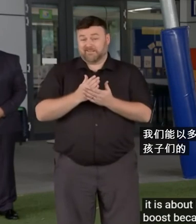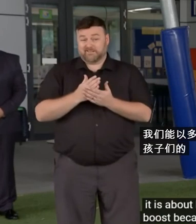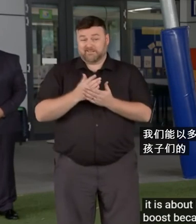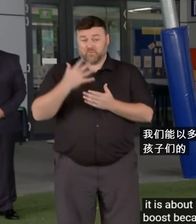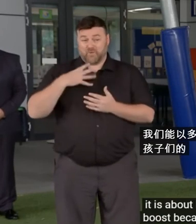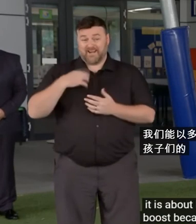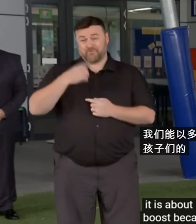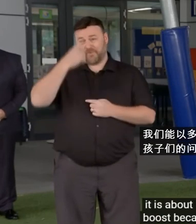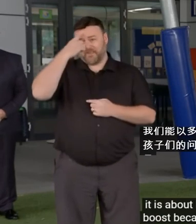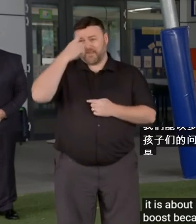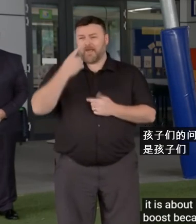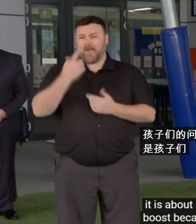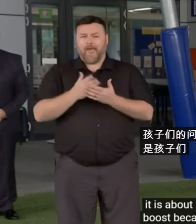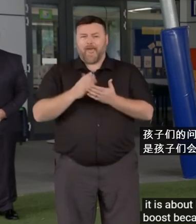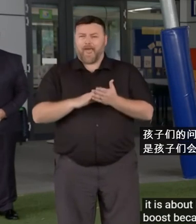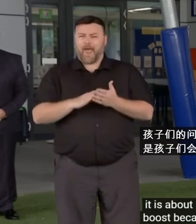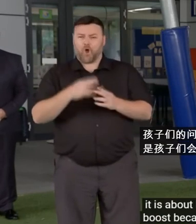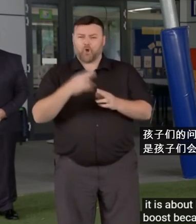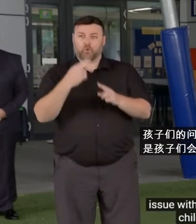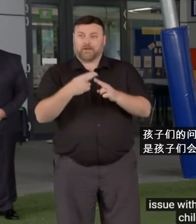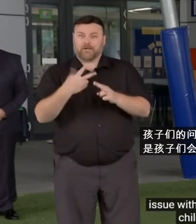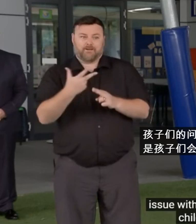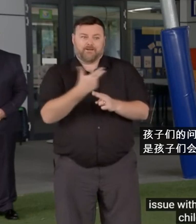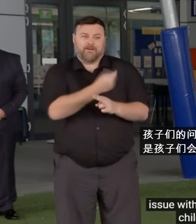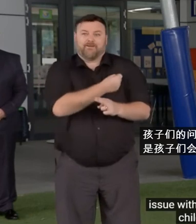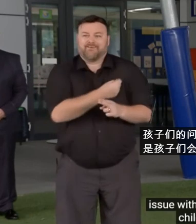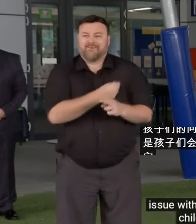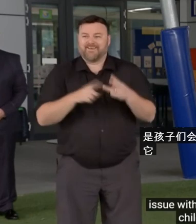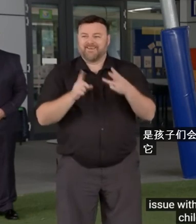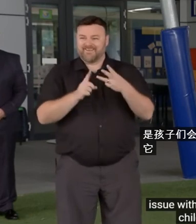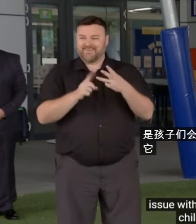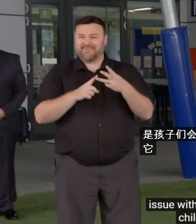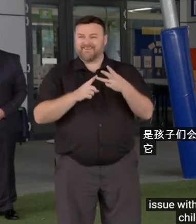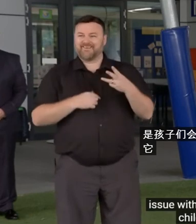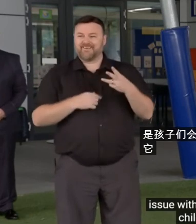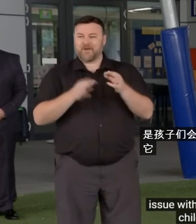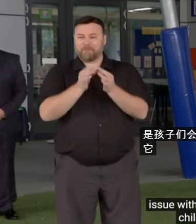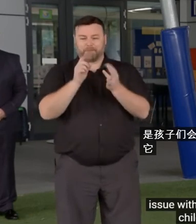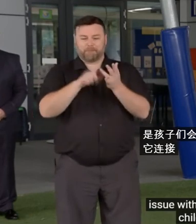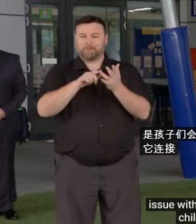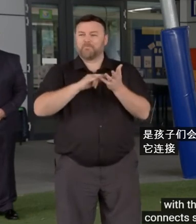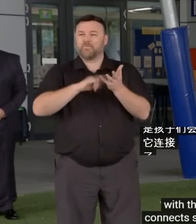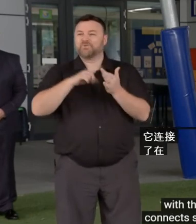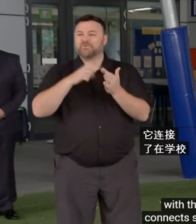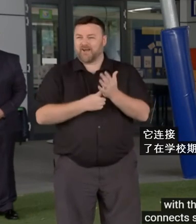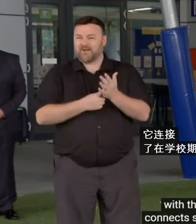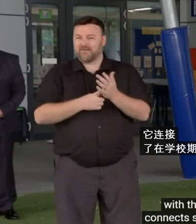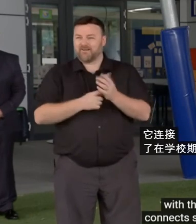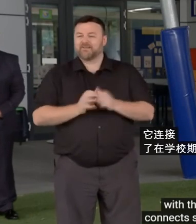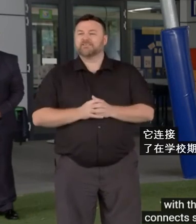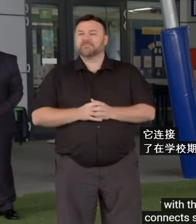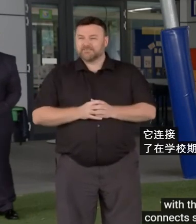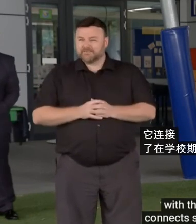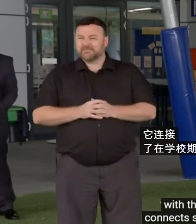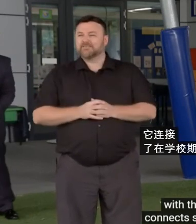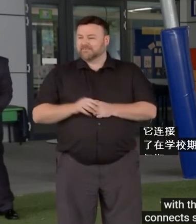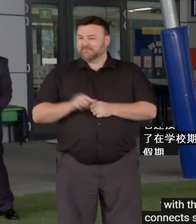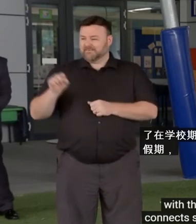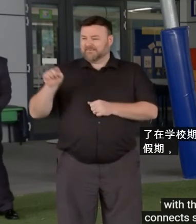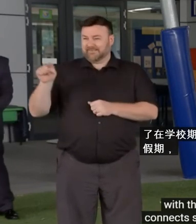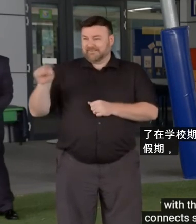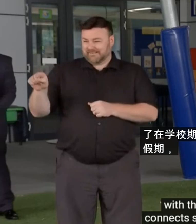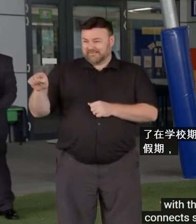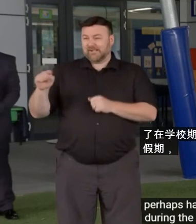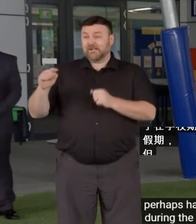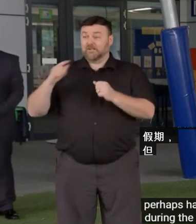the issue with the children is the children will mix with the children, but it connects social networks that perhaps haven't been mingling during the